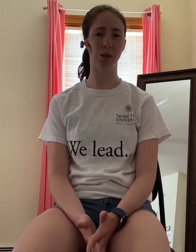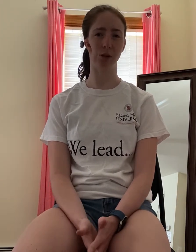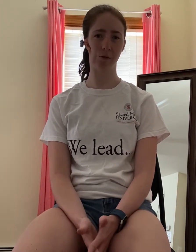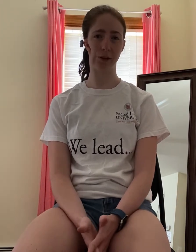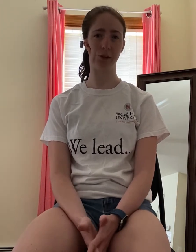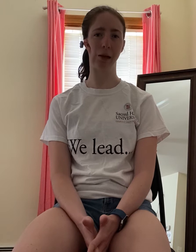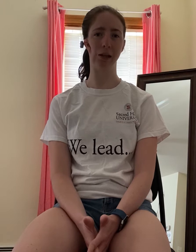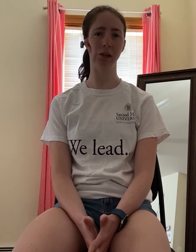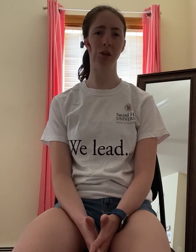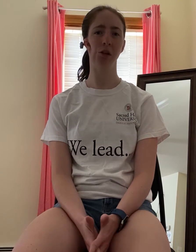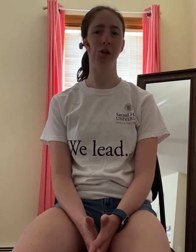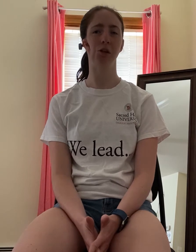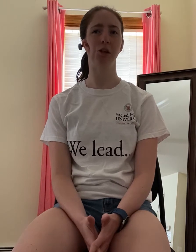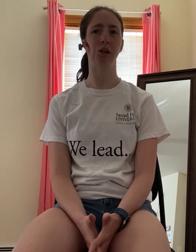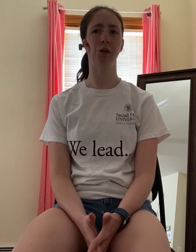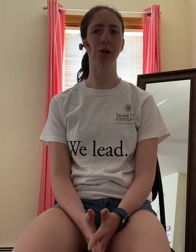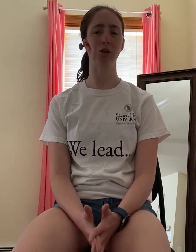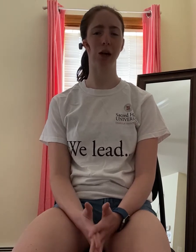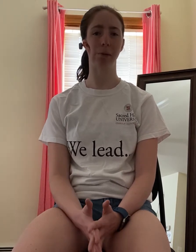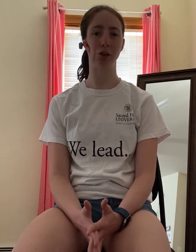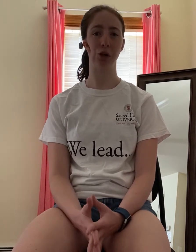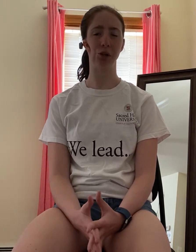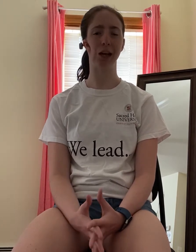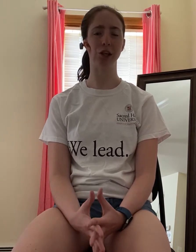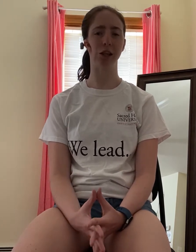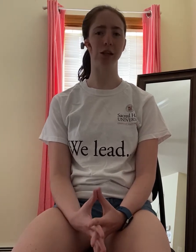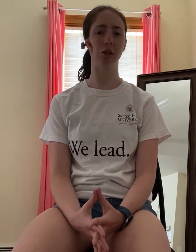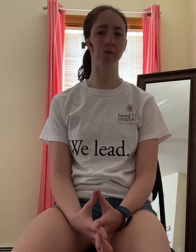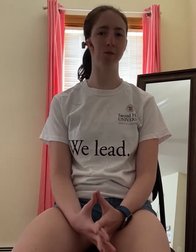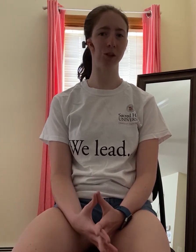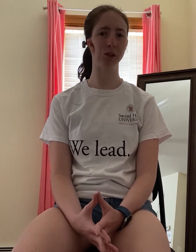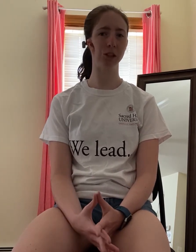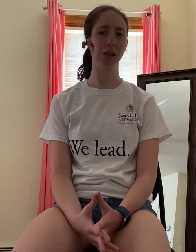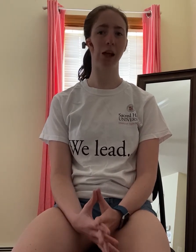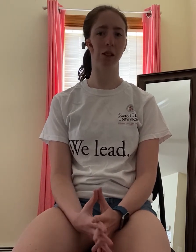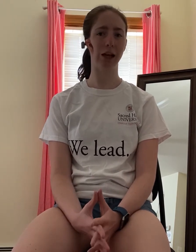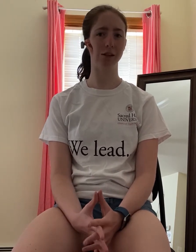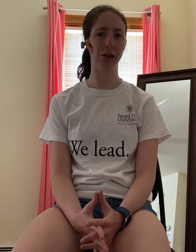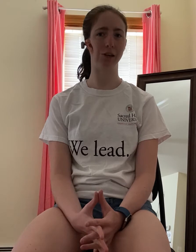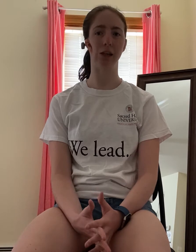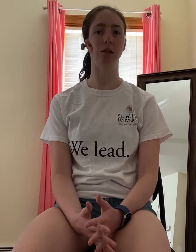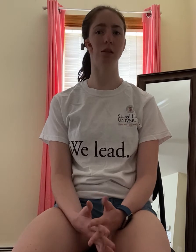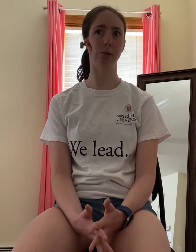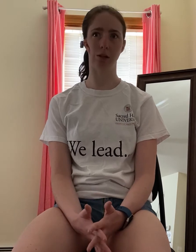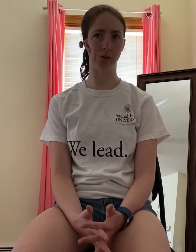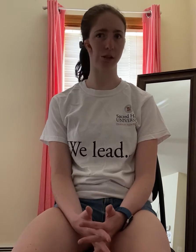someone's fingerspelling, you're gonna wanna try to make sure you catch at least the first and last letter in some of the letters in the